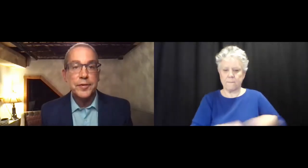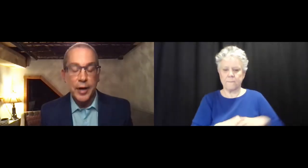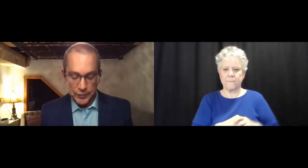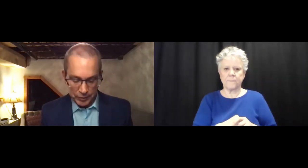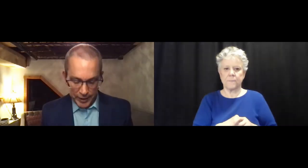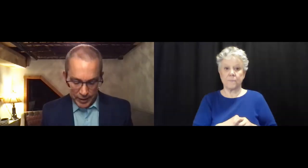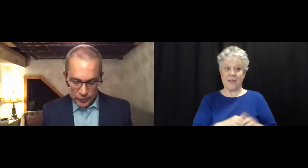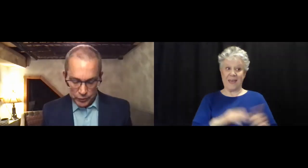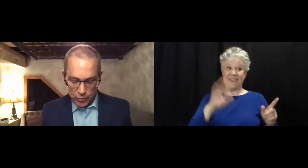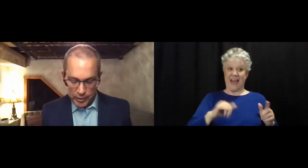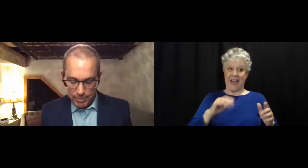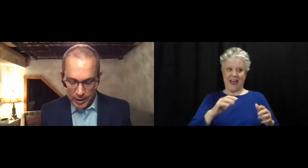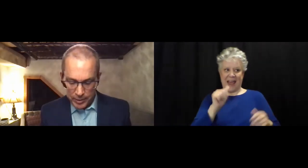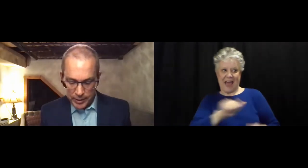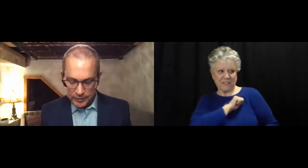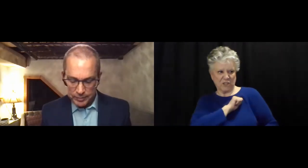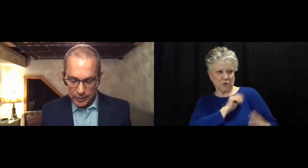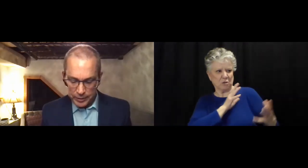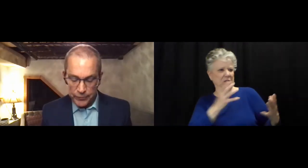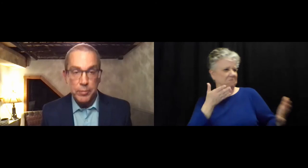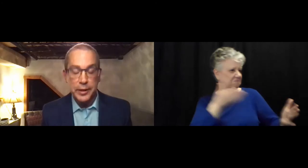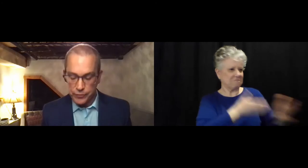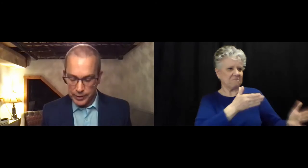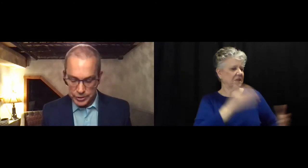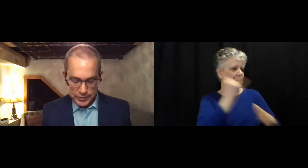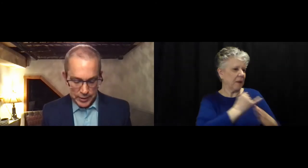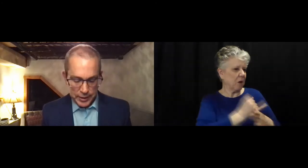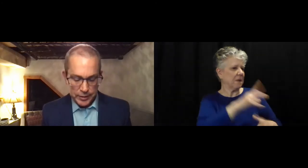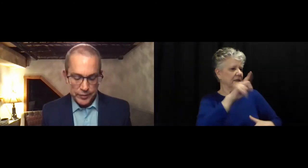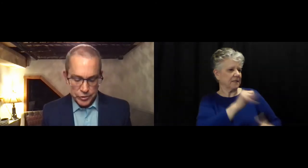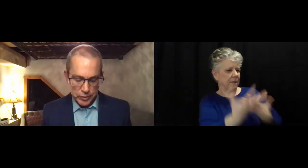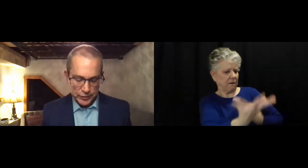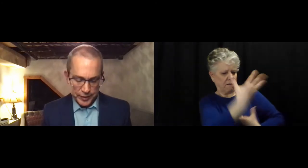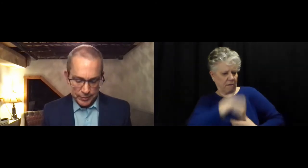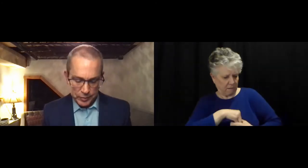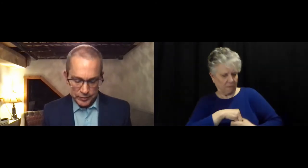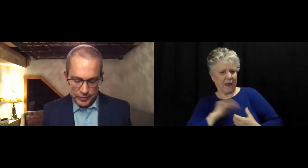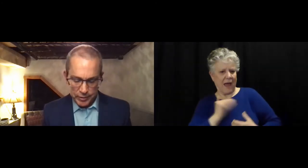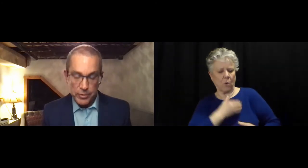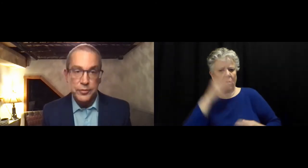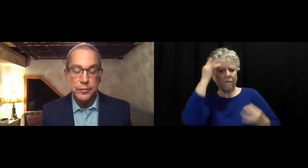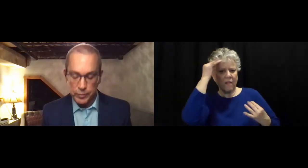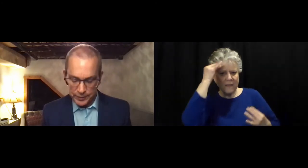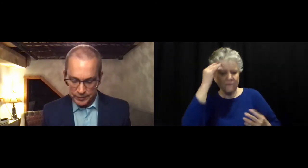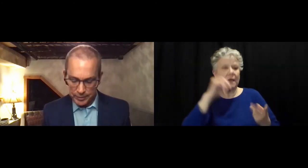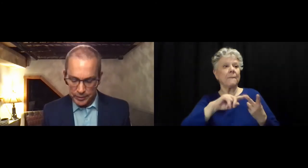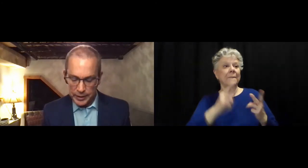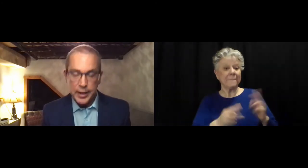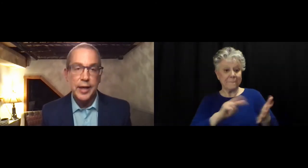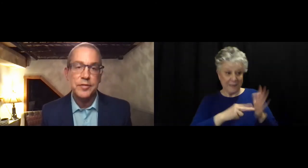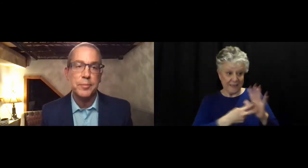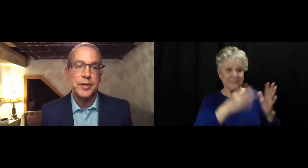With this hostile attitude toward impairment and disability firmly entrenched, it is a short step to considering persons with